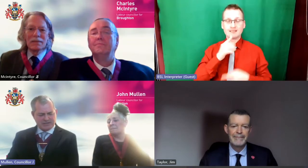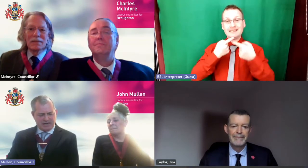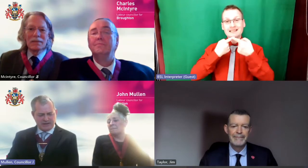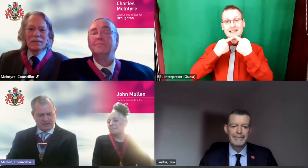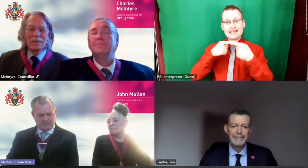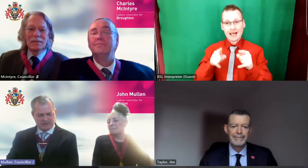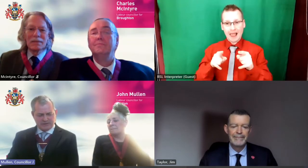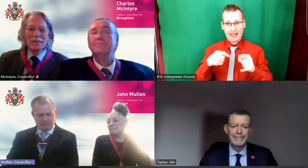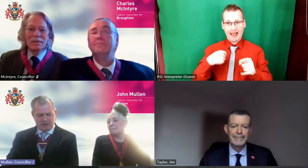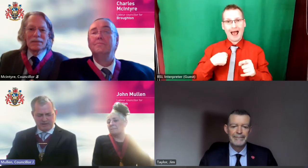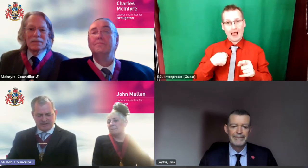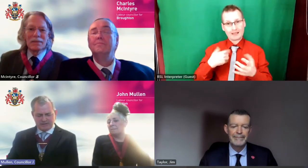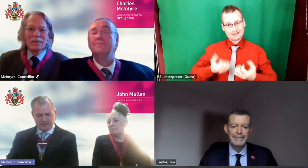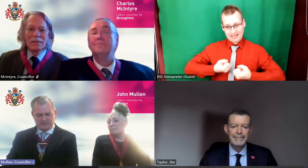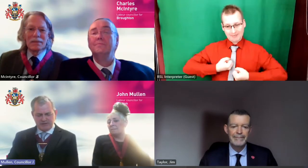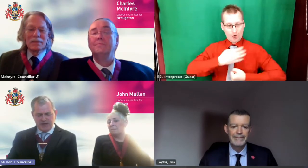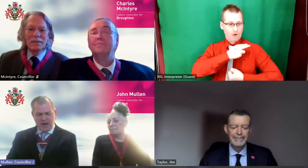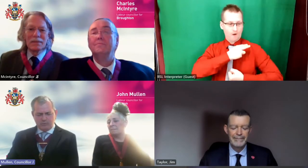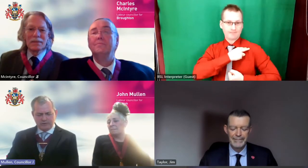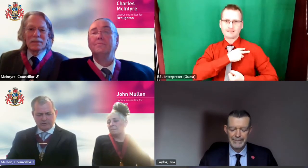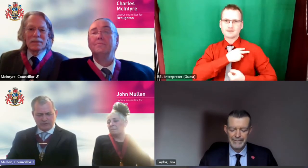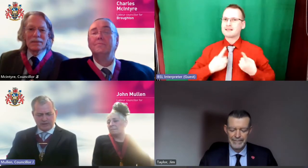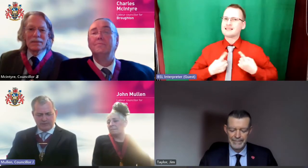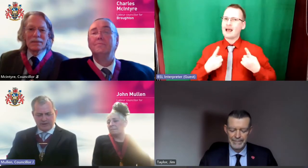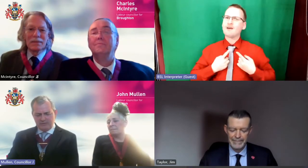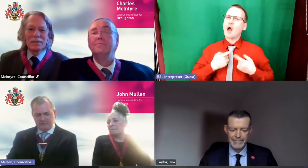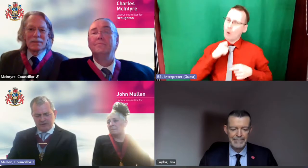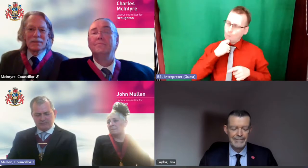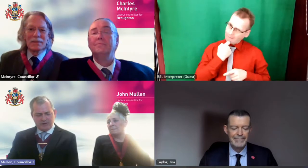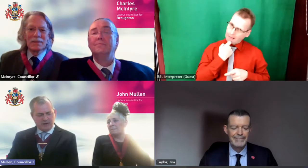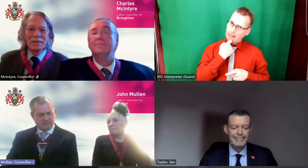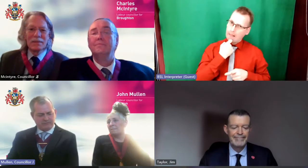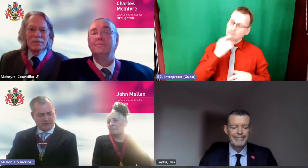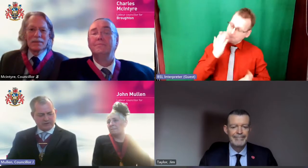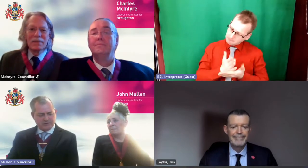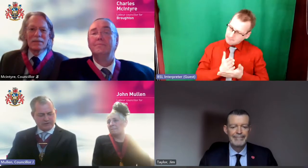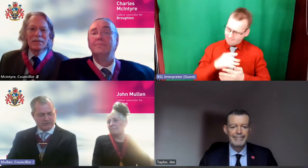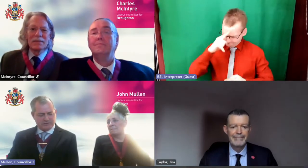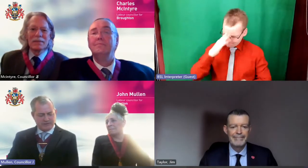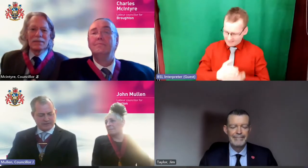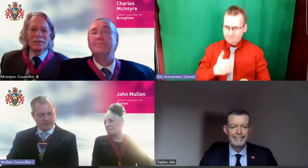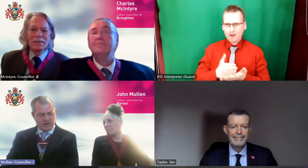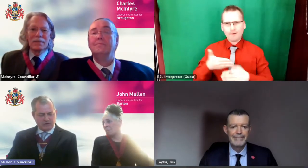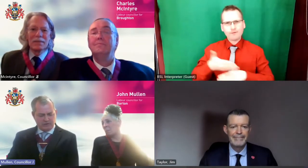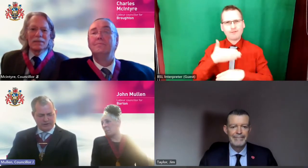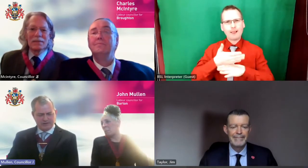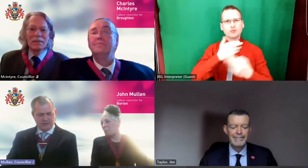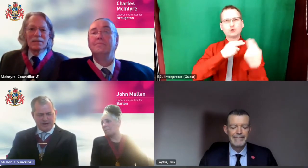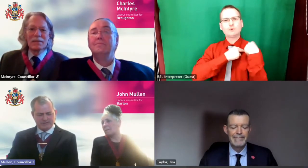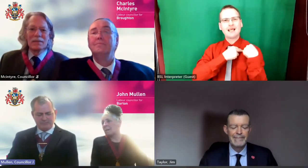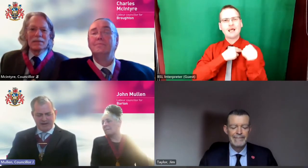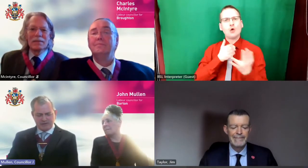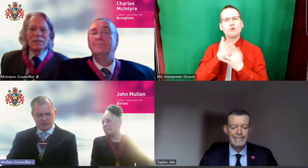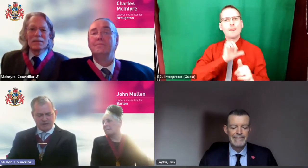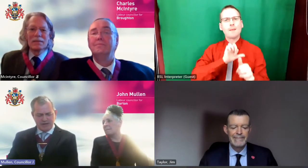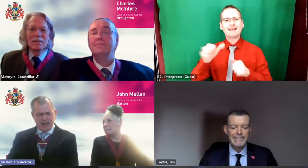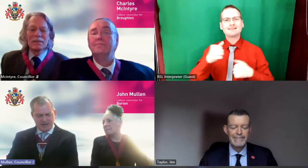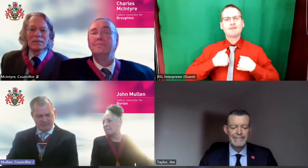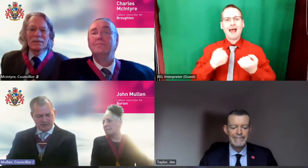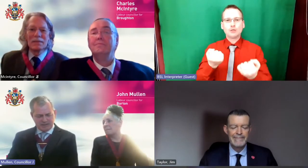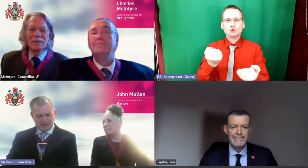that I take that office upon myself and will duly and faithfully fulfil the duties of it according to the best of my